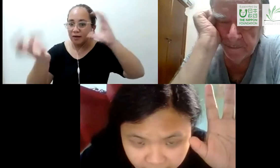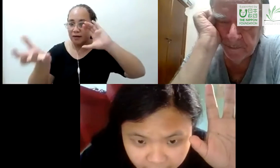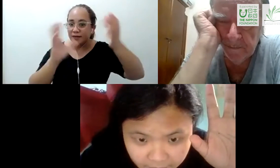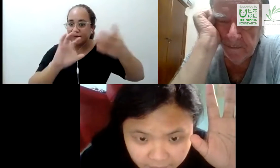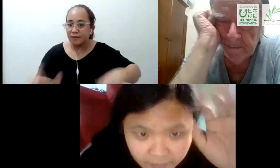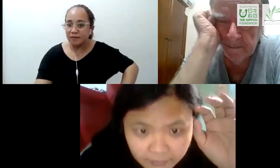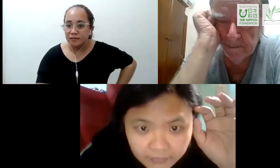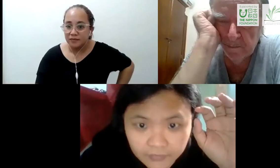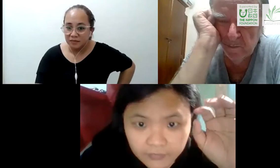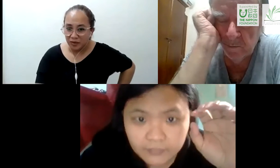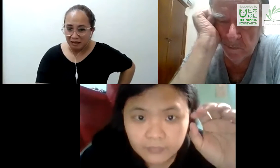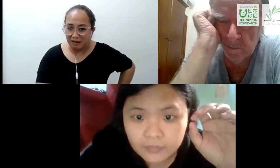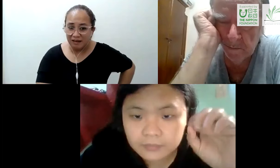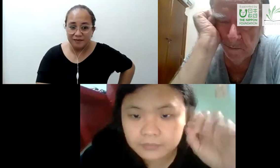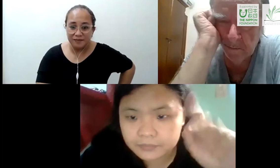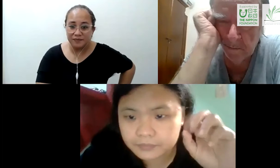Hang on for a minute.